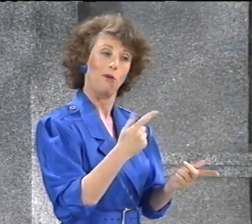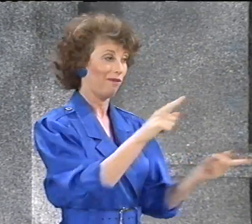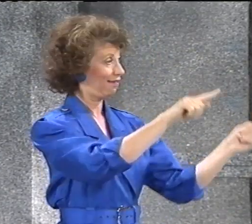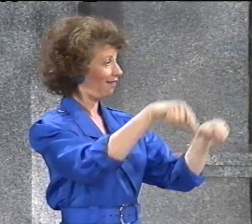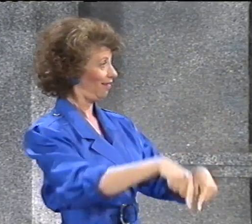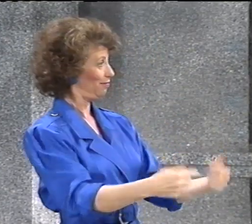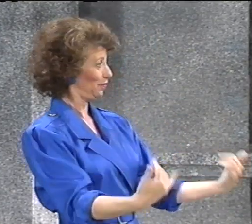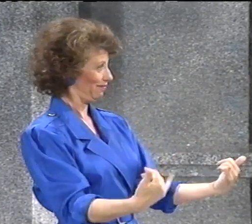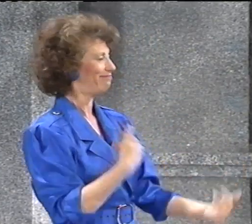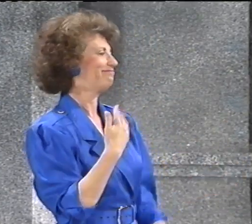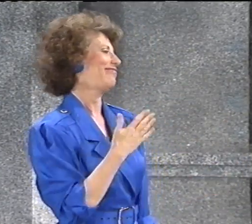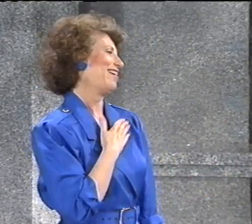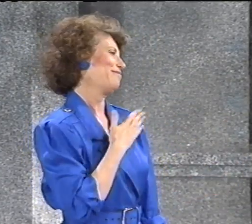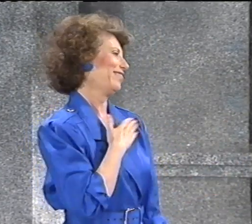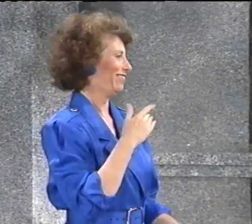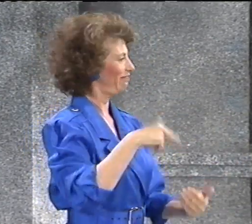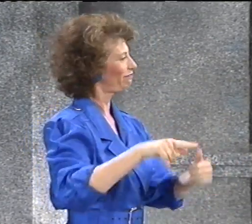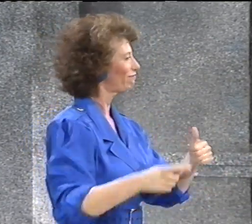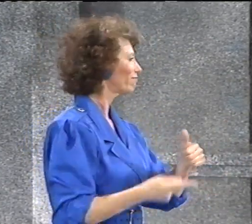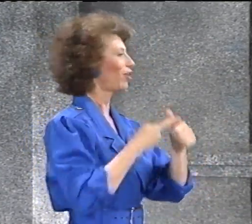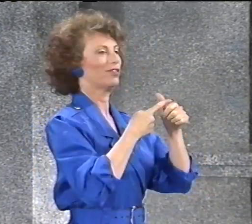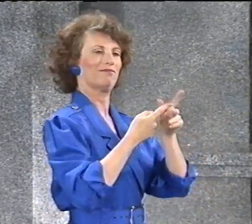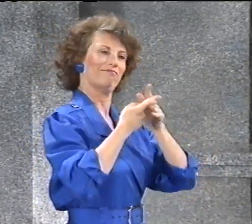that you are here now is the first step.